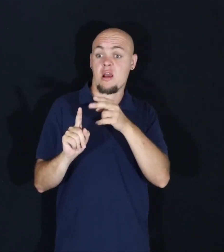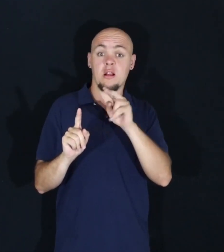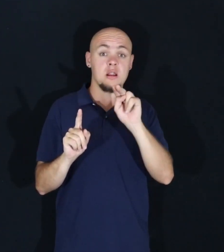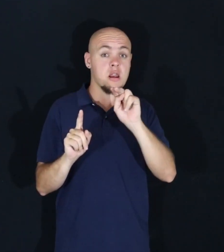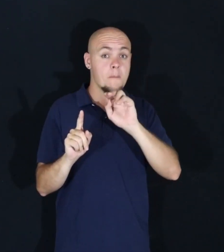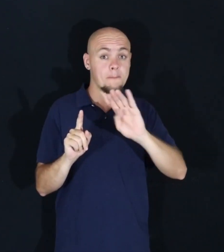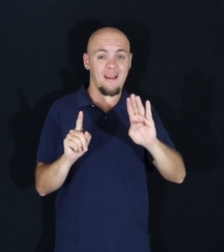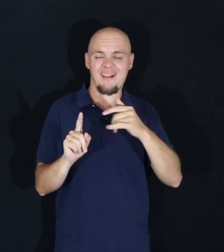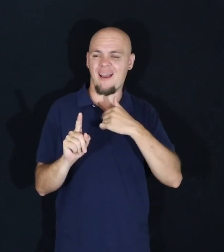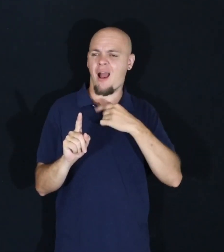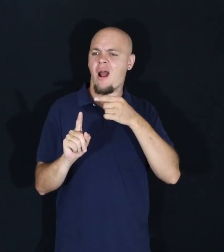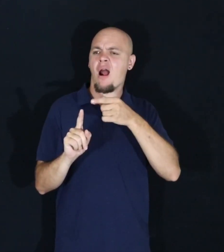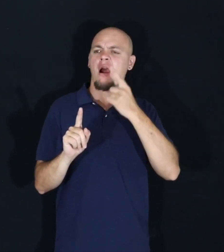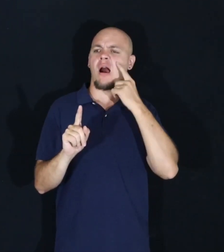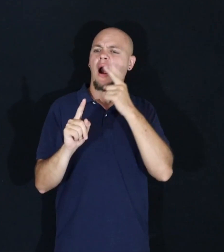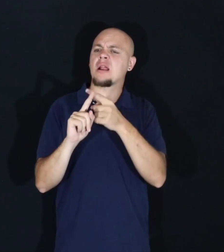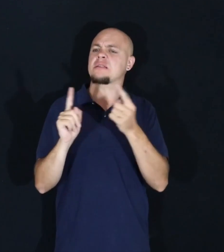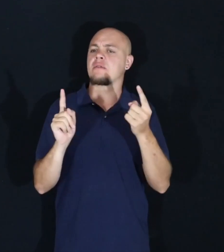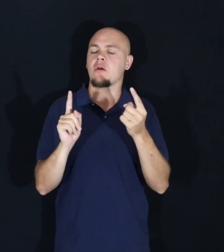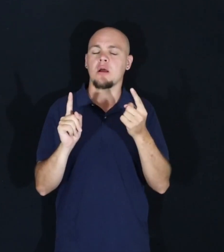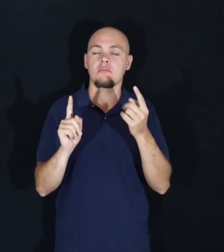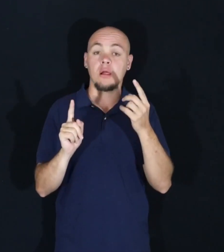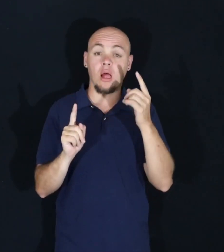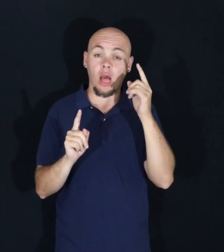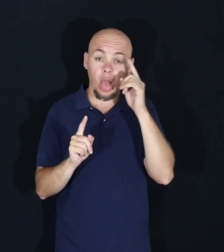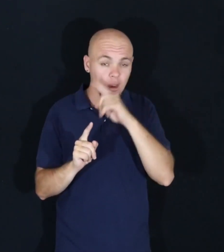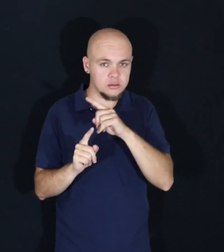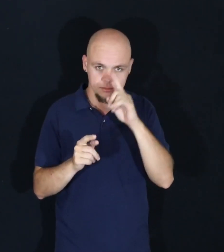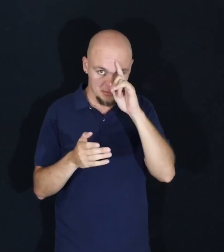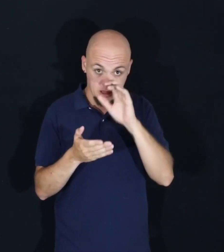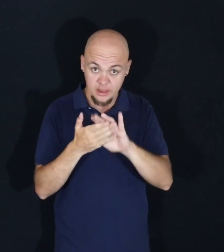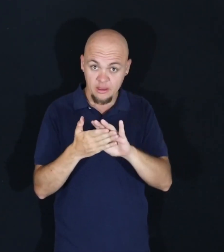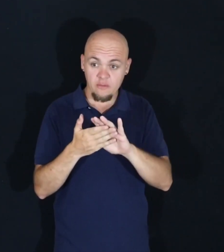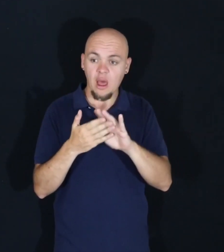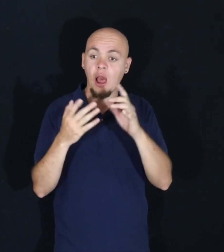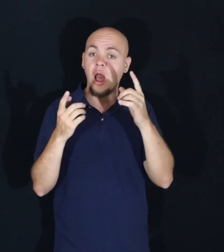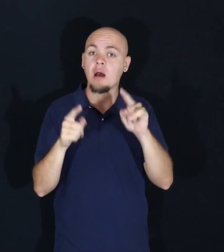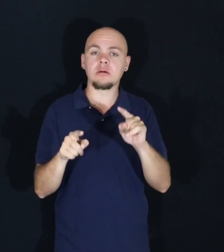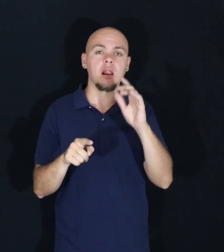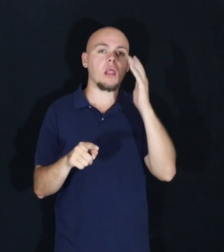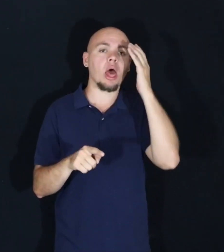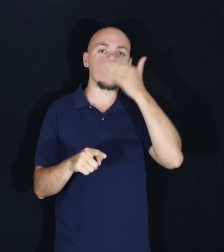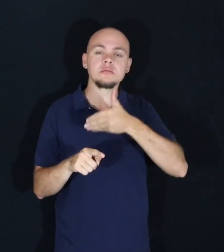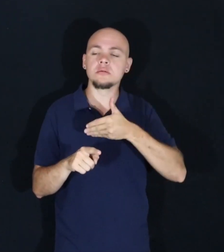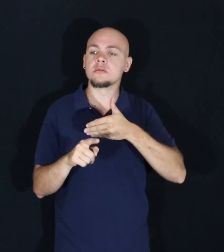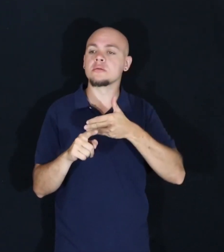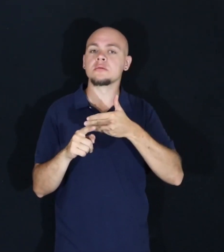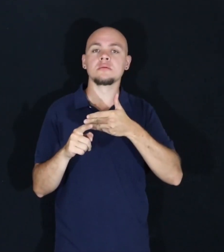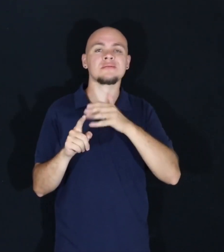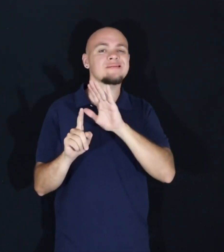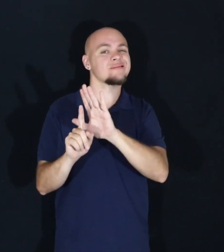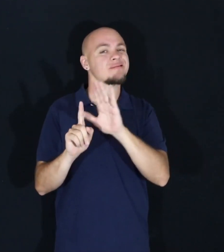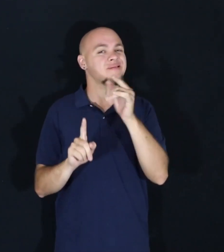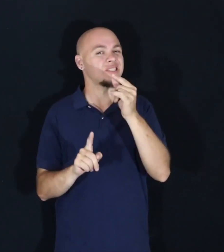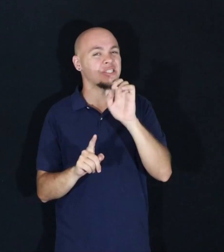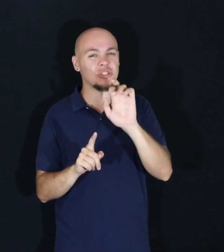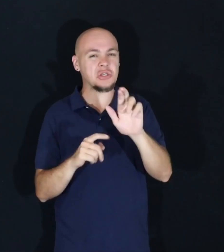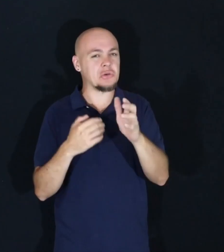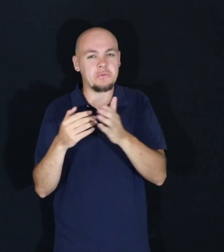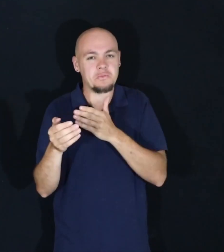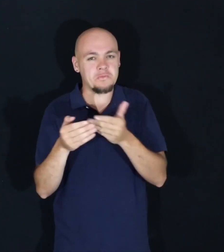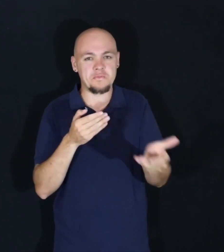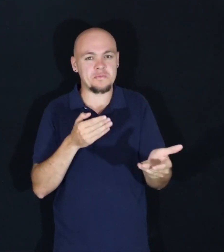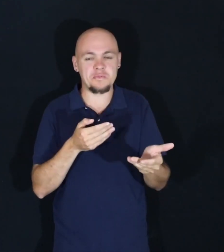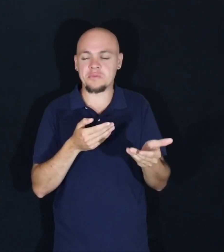this false belief made me lose sight of what truly mattered. No matter what gender Alex may be, it